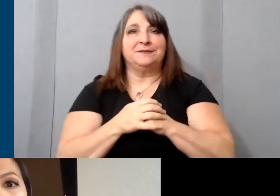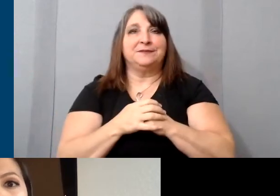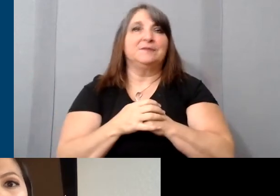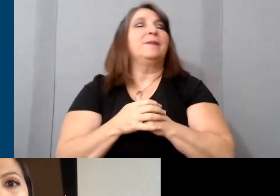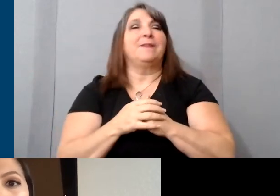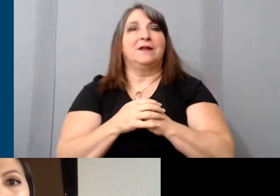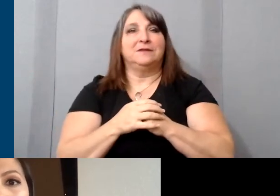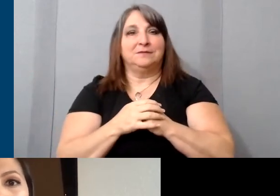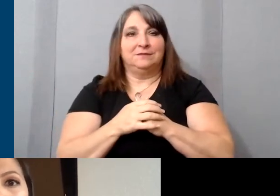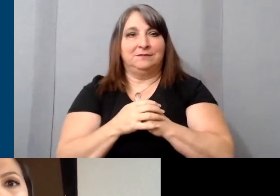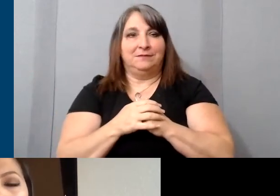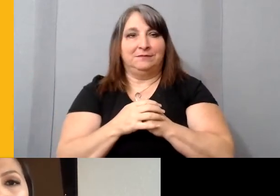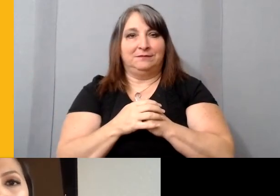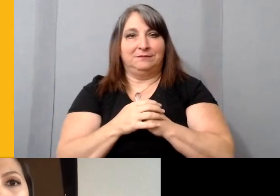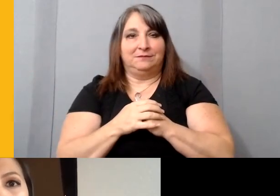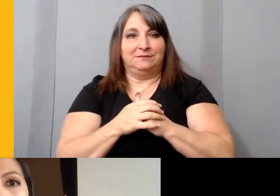slide, please.